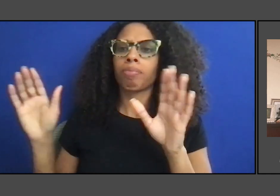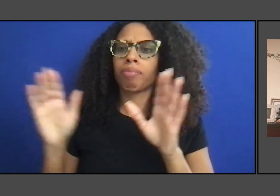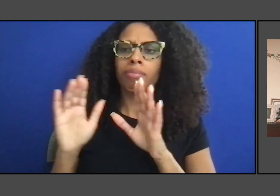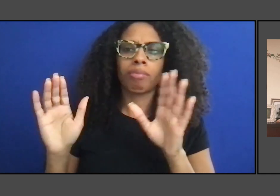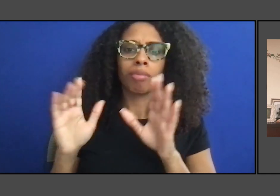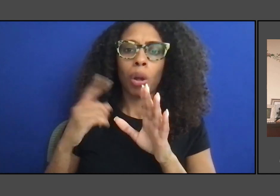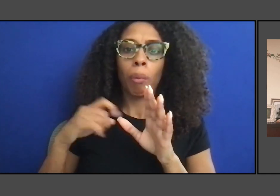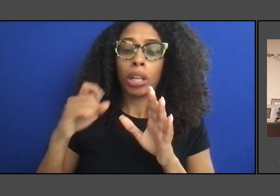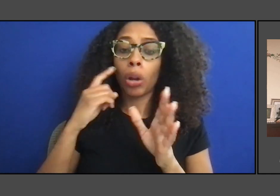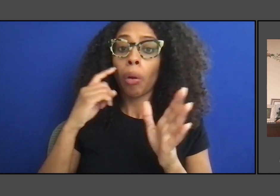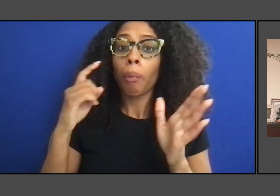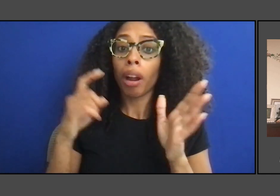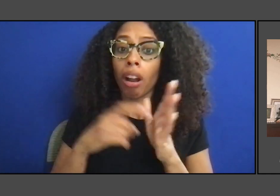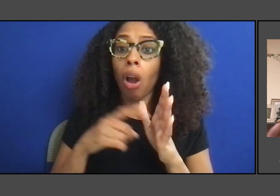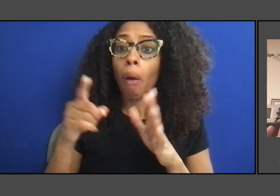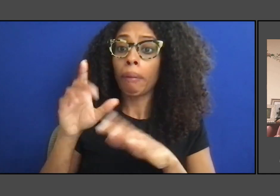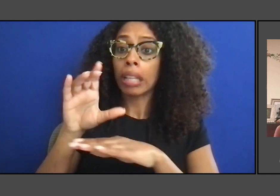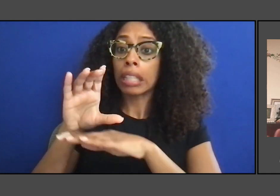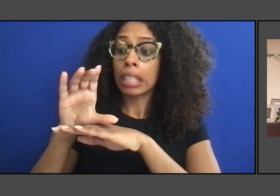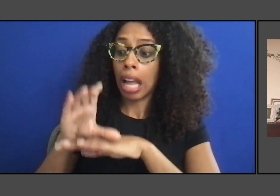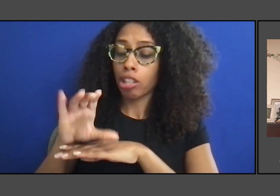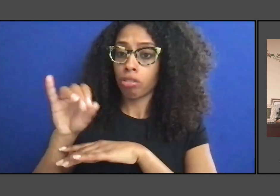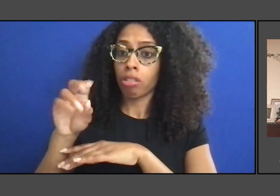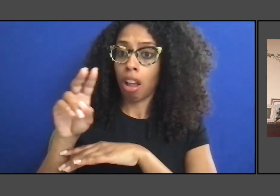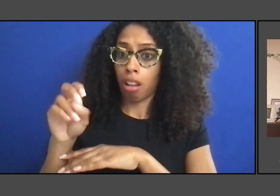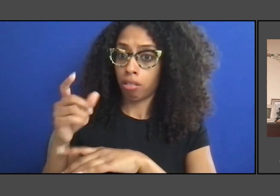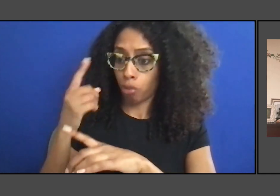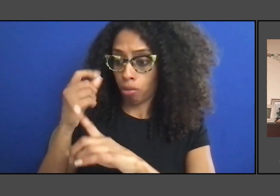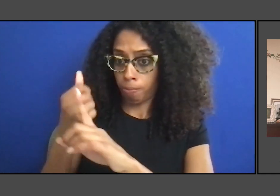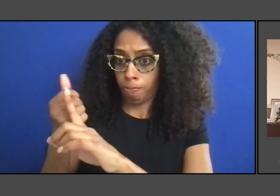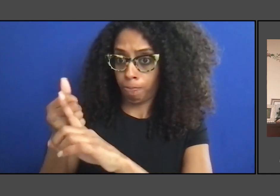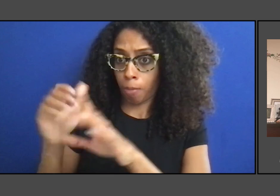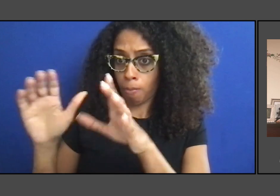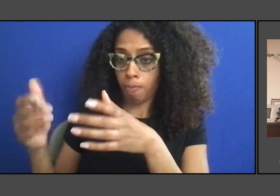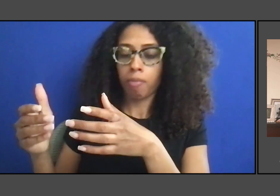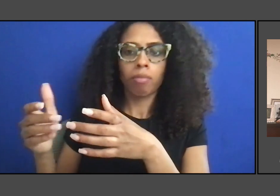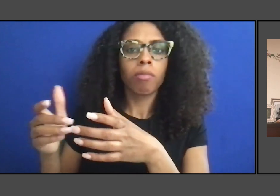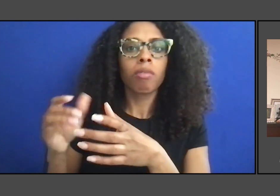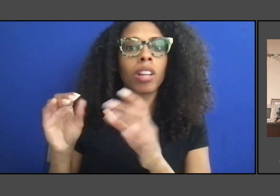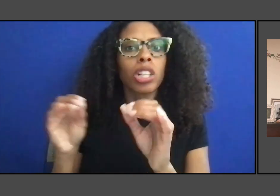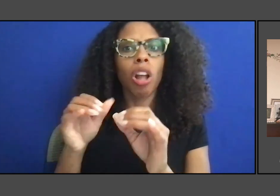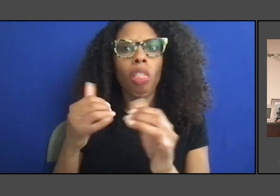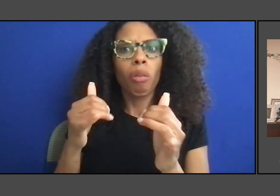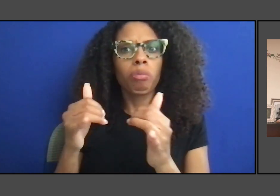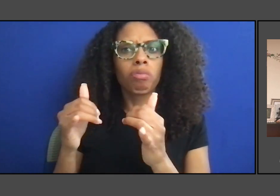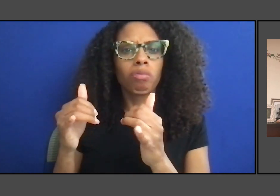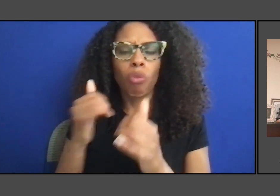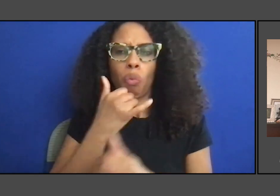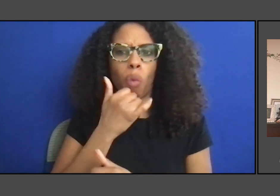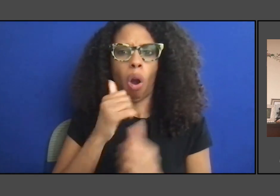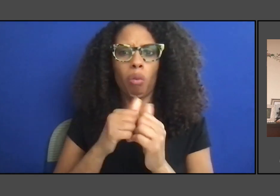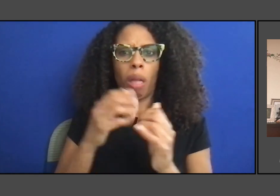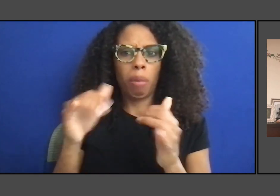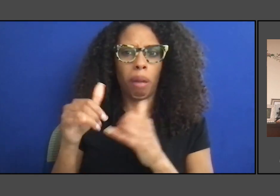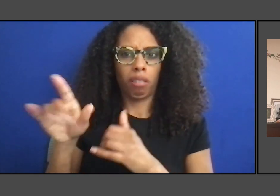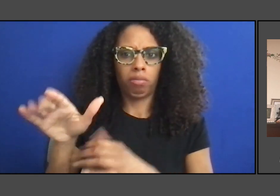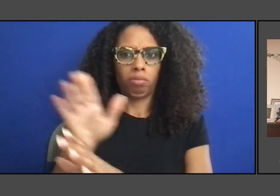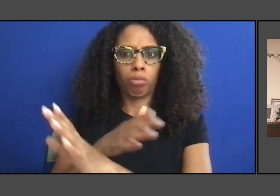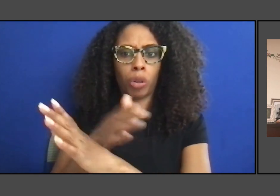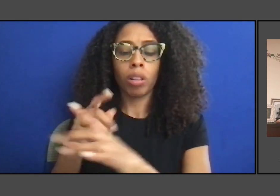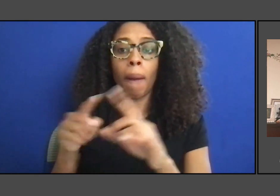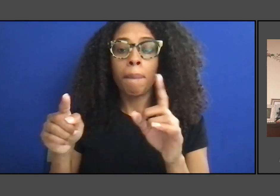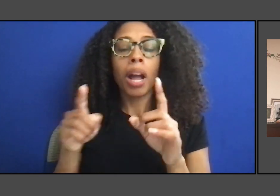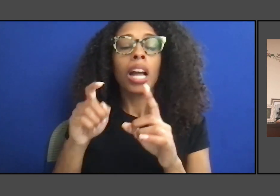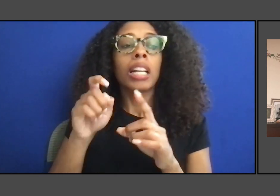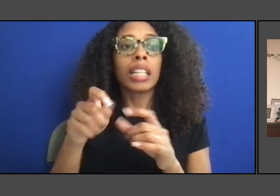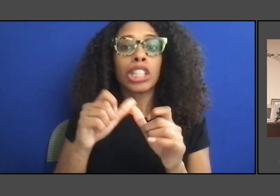classic jazz as what it is, and there's nothing wrong with playing it. But I think we have to continually make space,